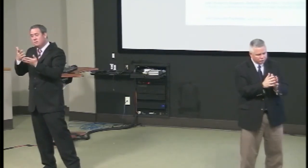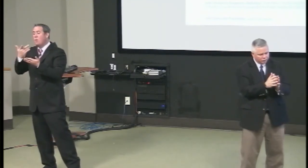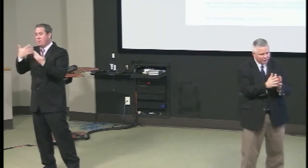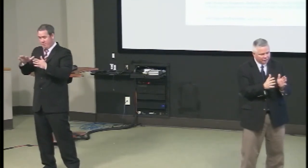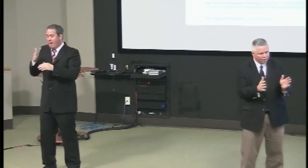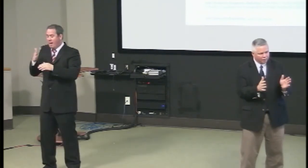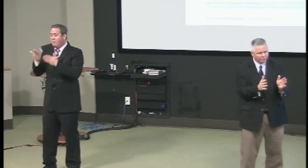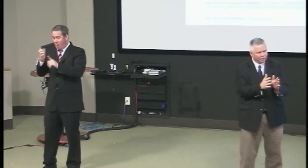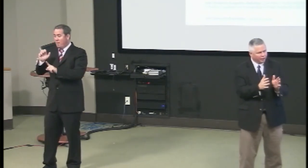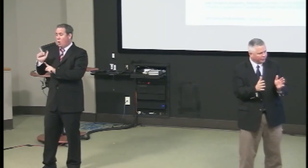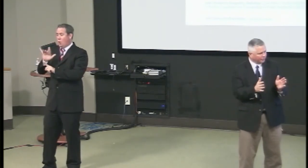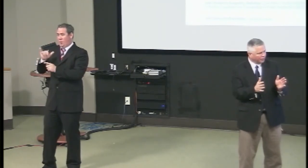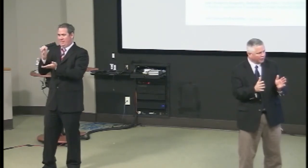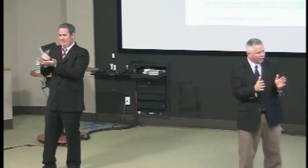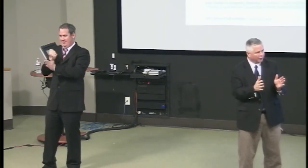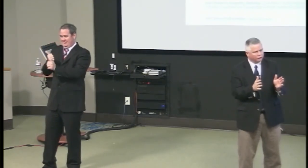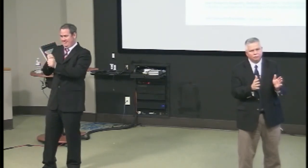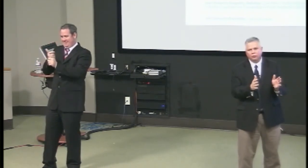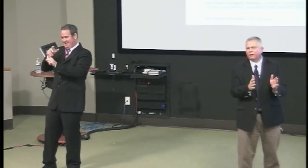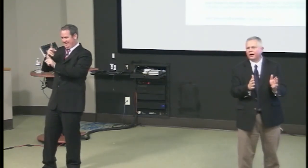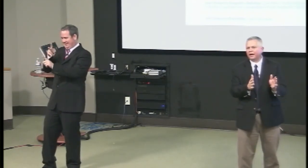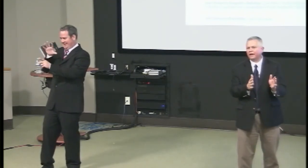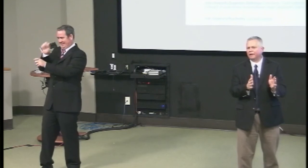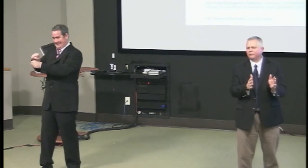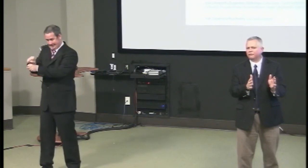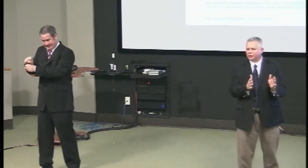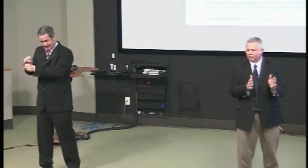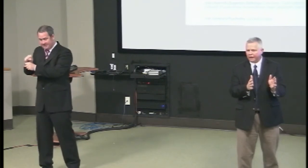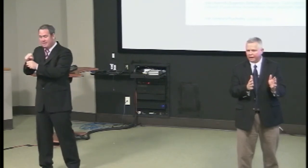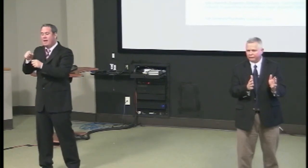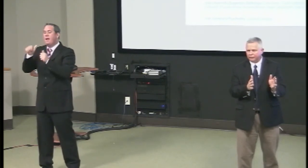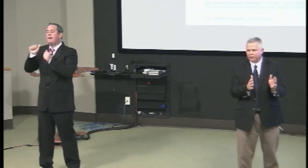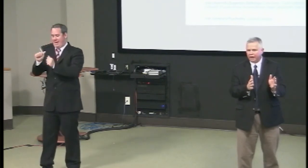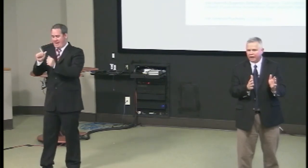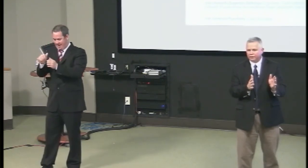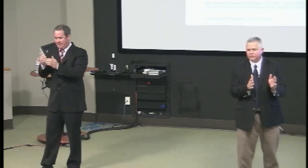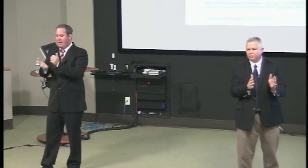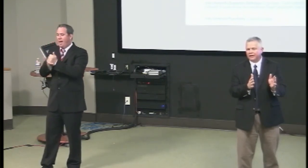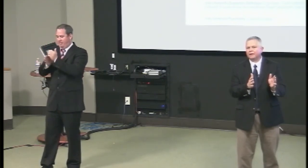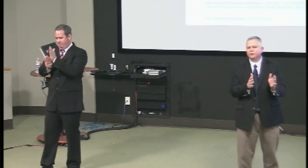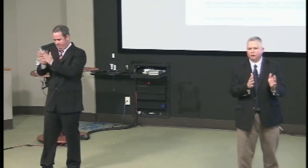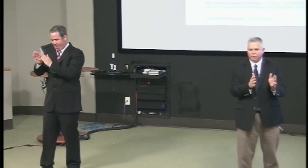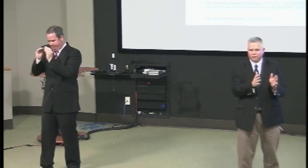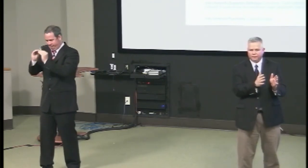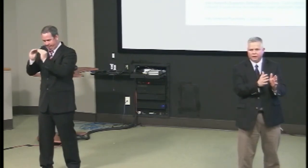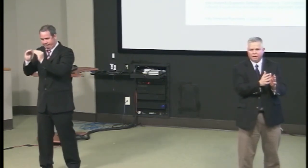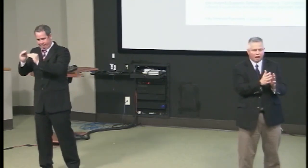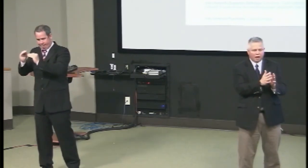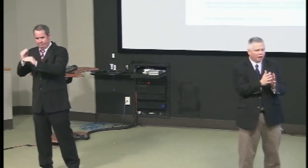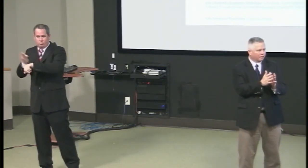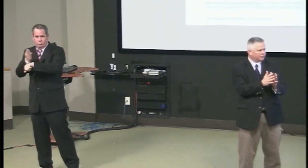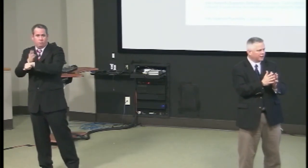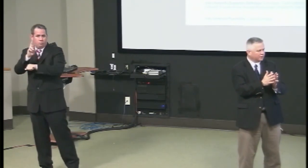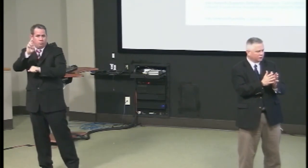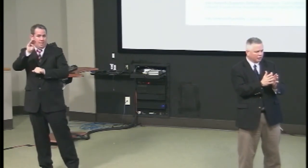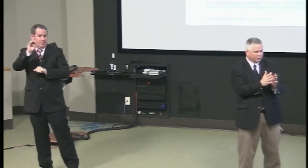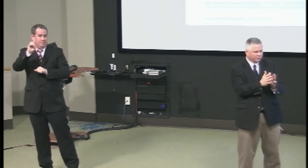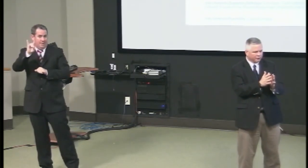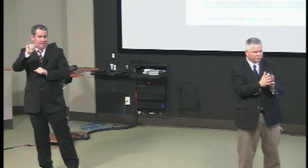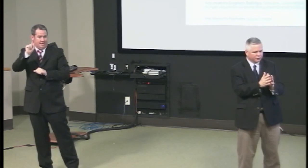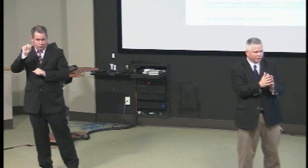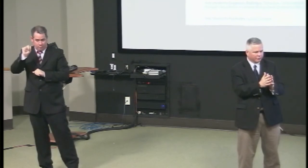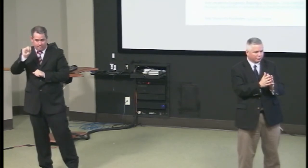some researchers who are trying to pull them apart. Good work by Fumiko Heft and also by Kim Noble, who's